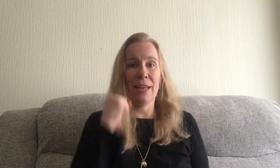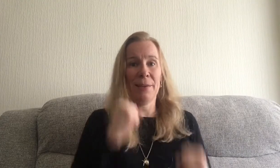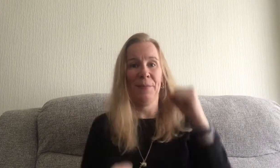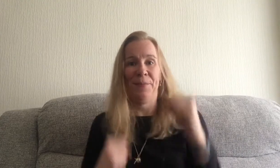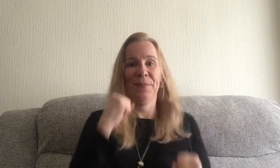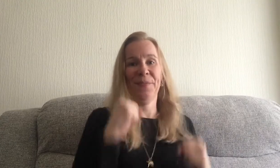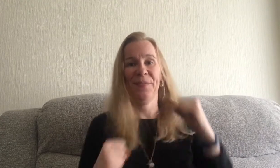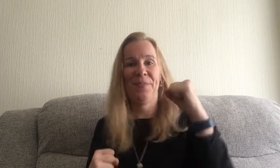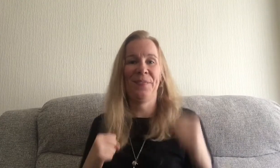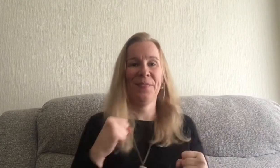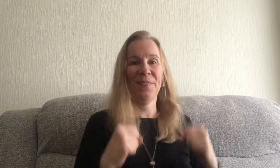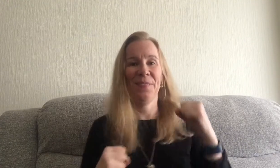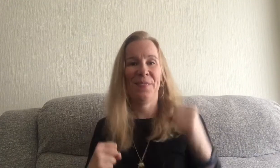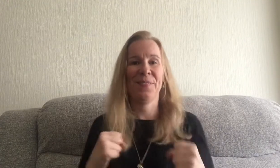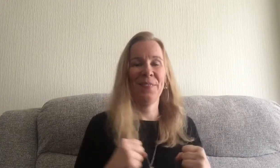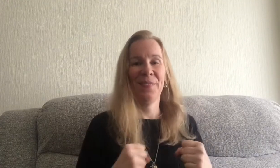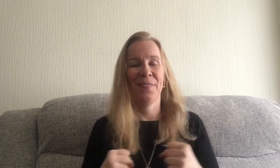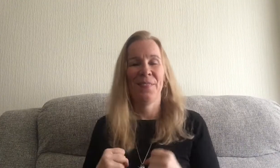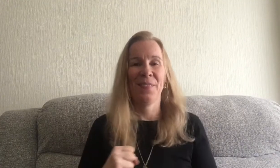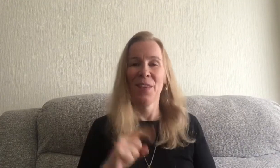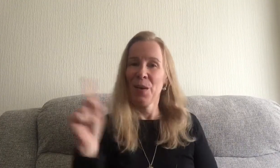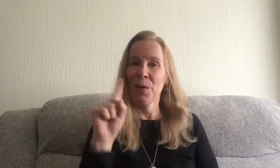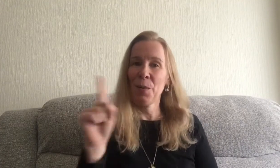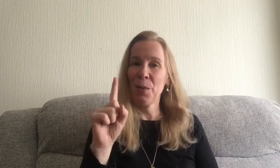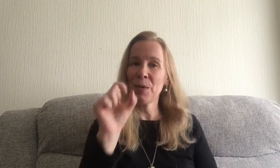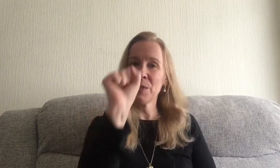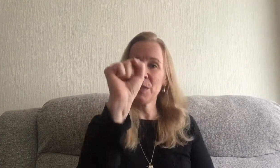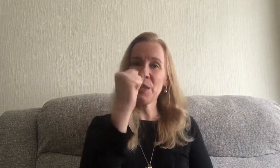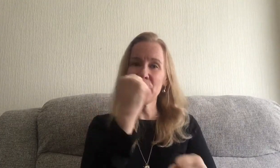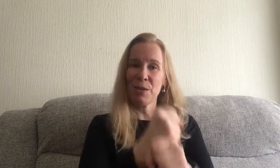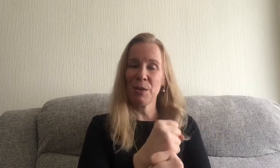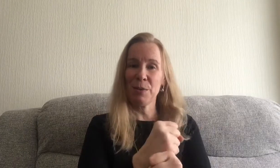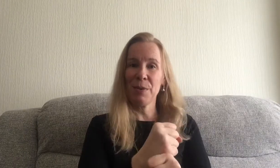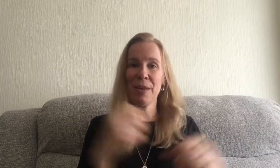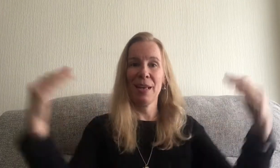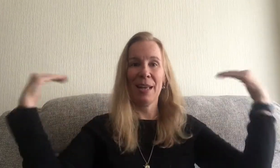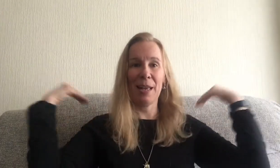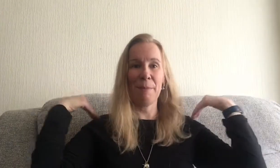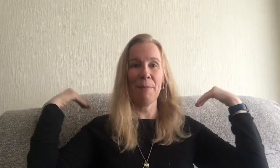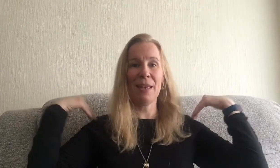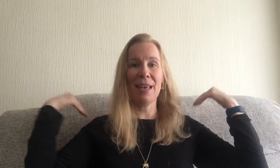what do you do in PE